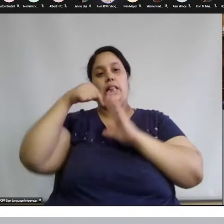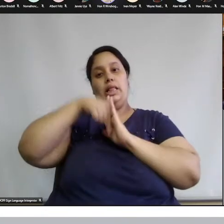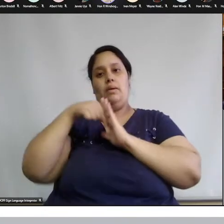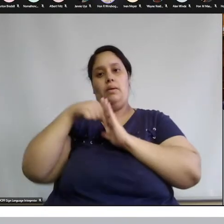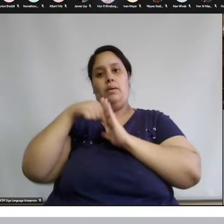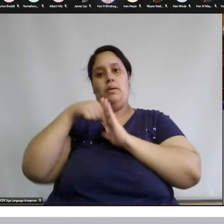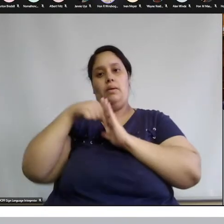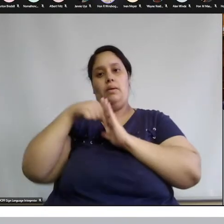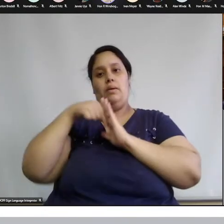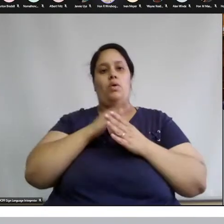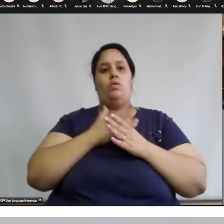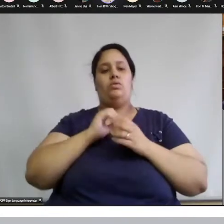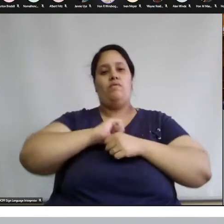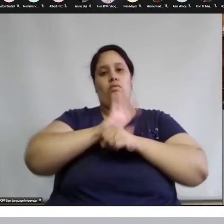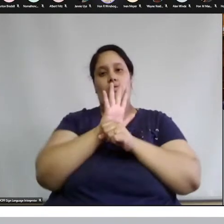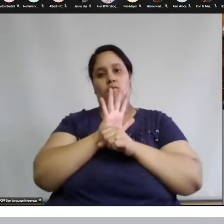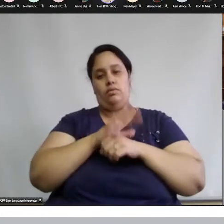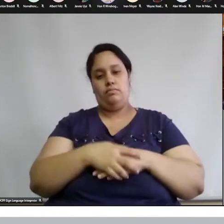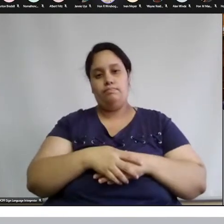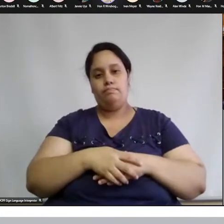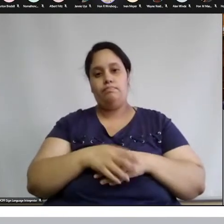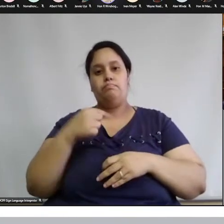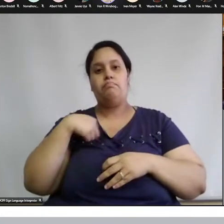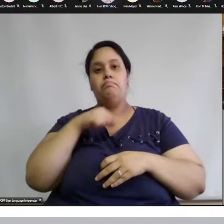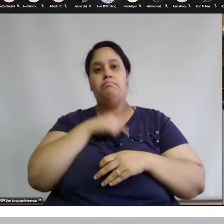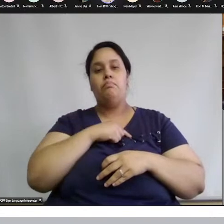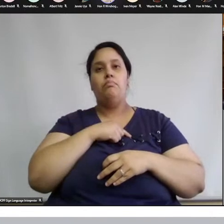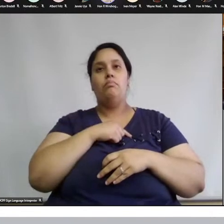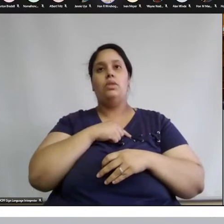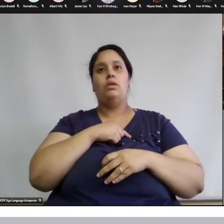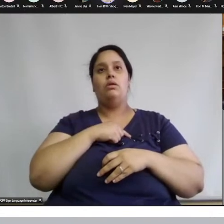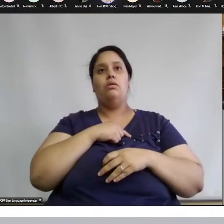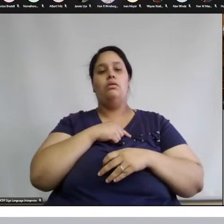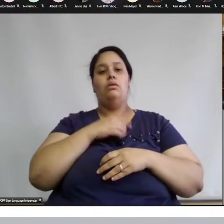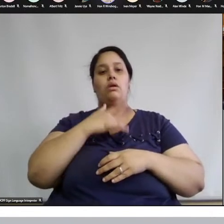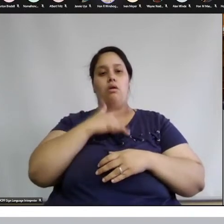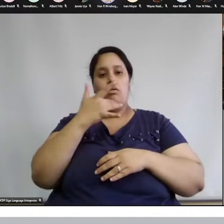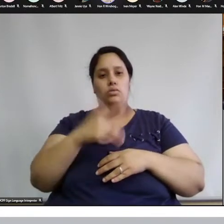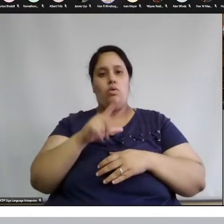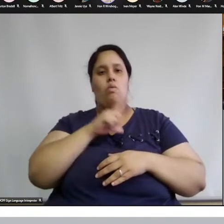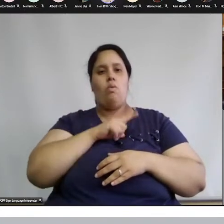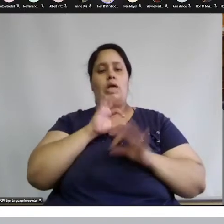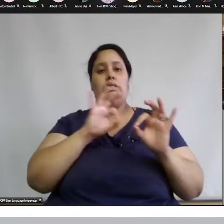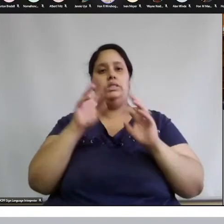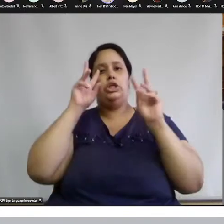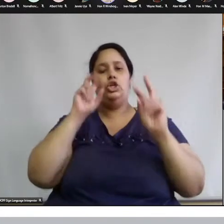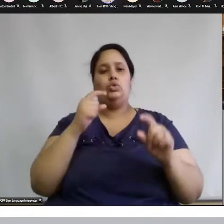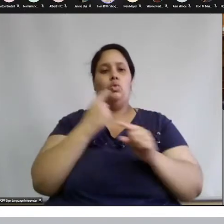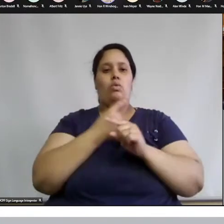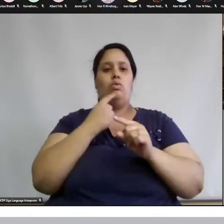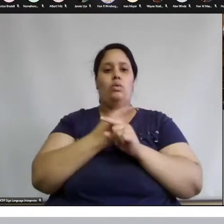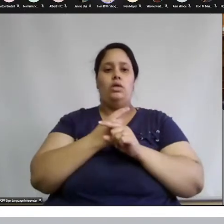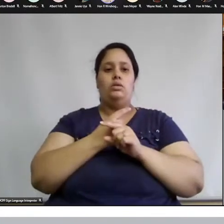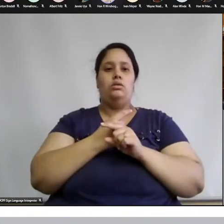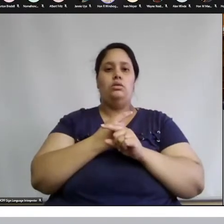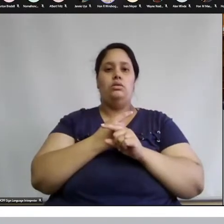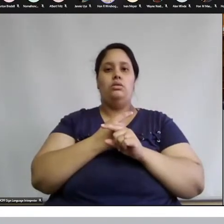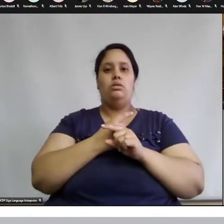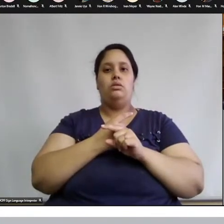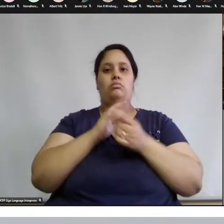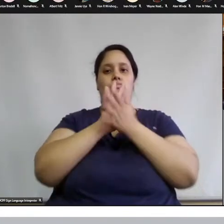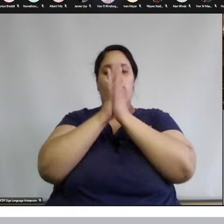the COVID-19 pandemic. It pains me that this issue is always trivialized by the DA